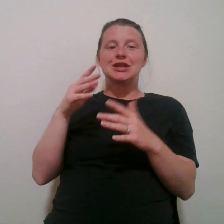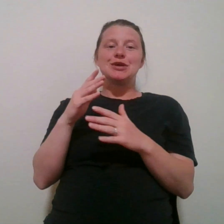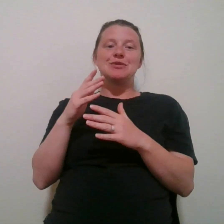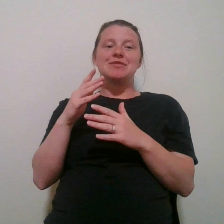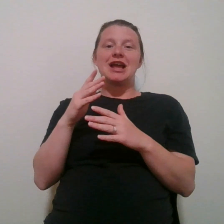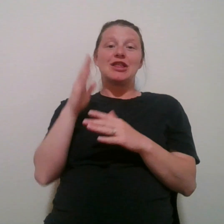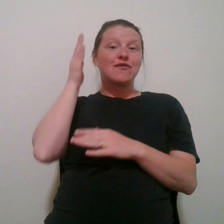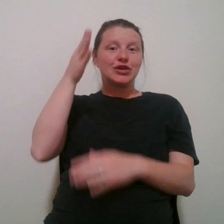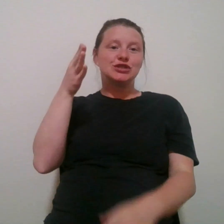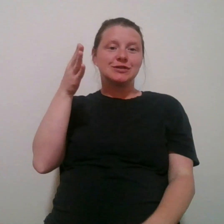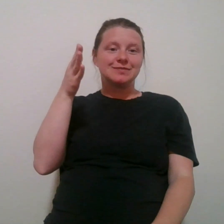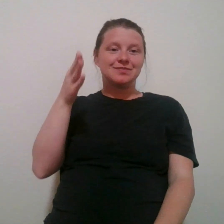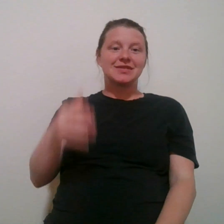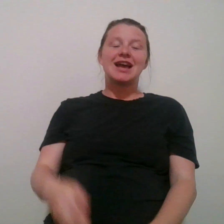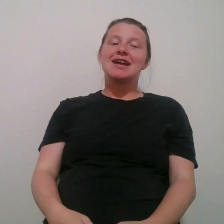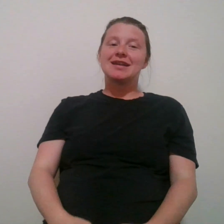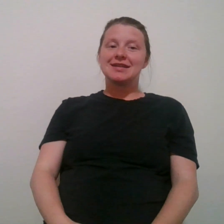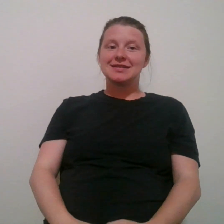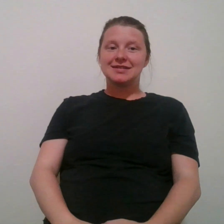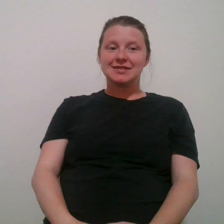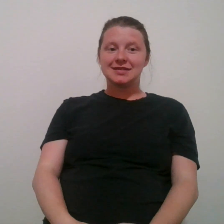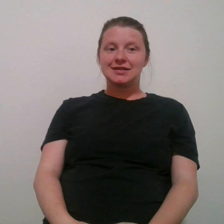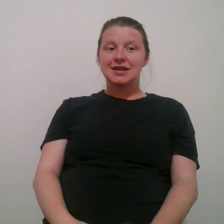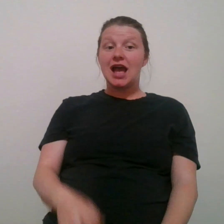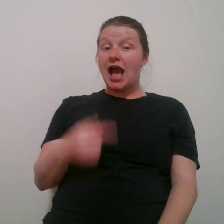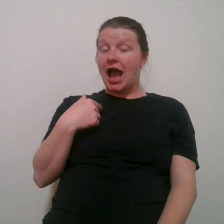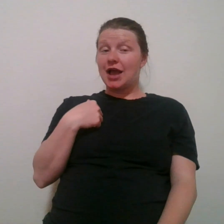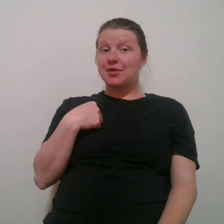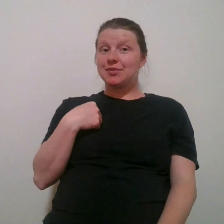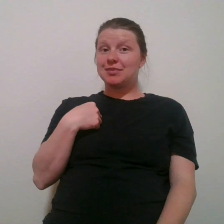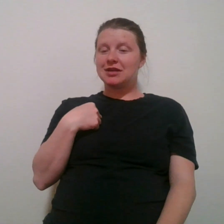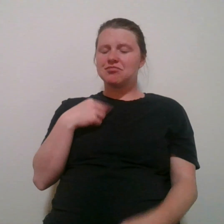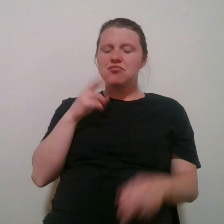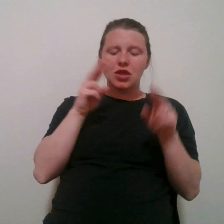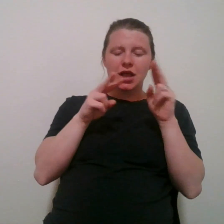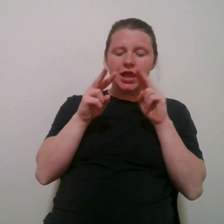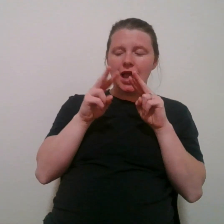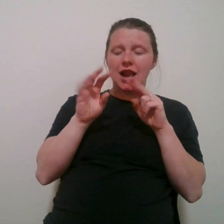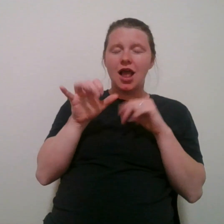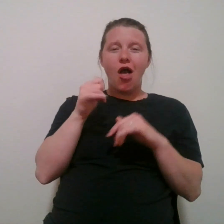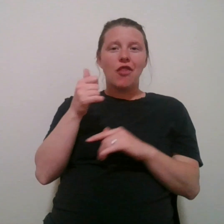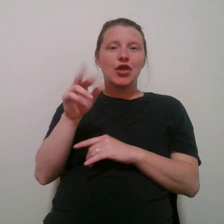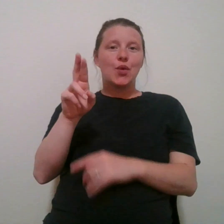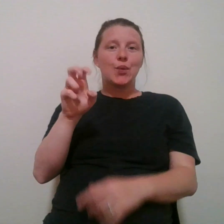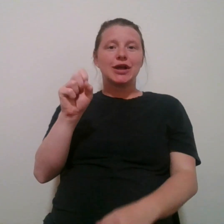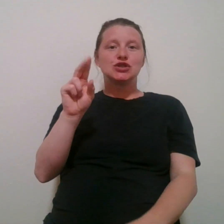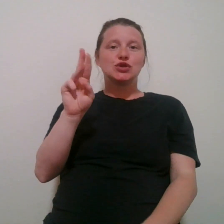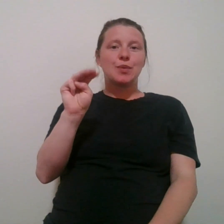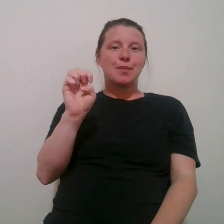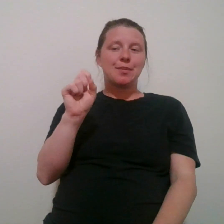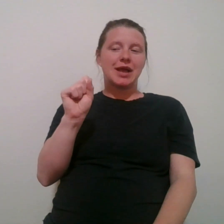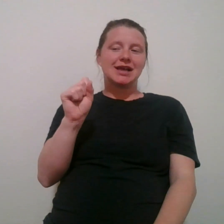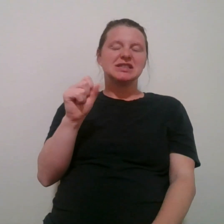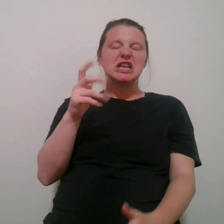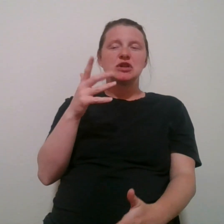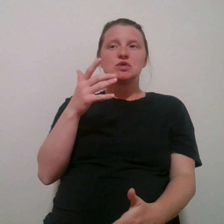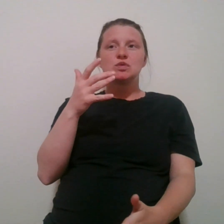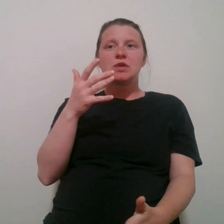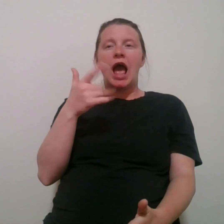And what I'll be doing is I will be going through some more resumes, and I'll be getting in touch with you. I would say in the next couple of